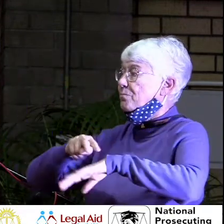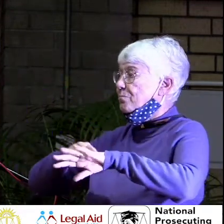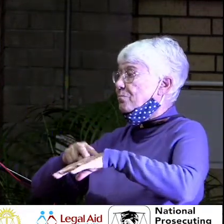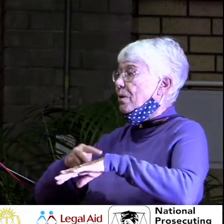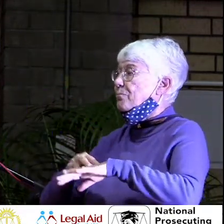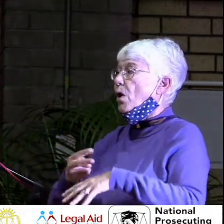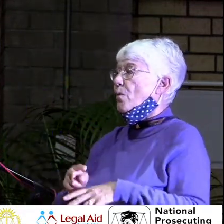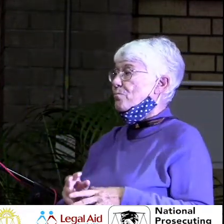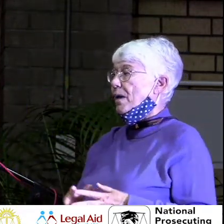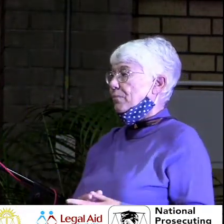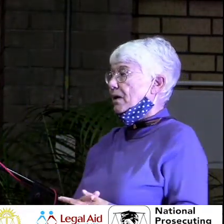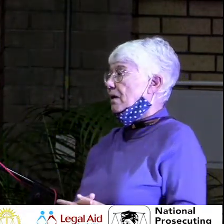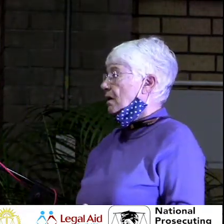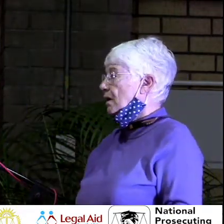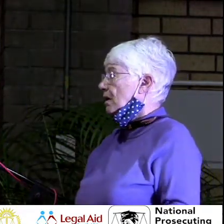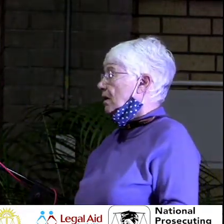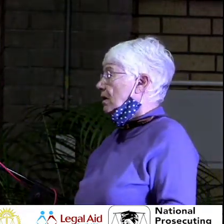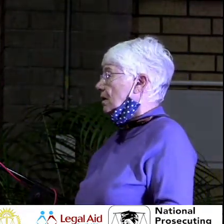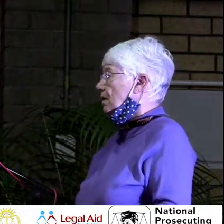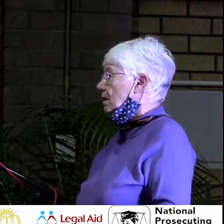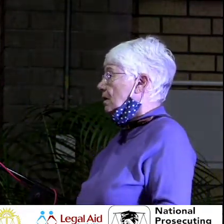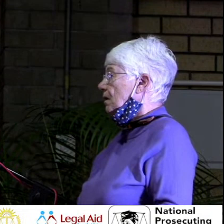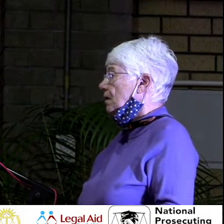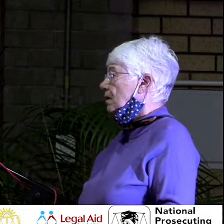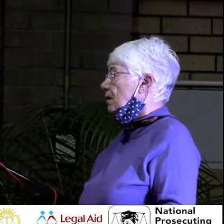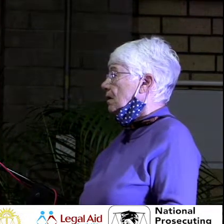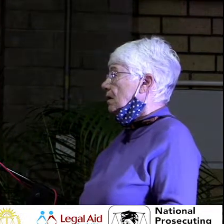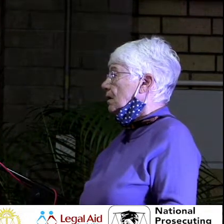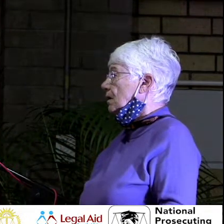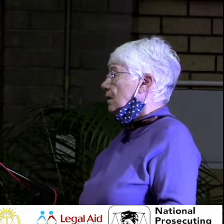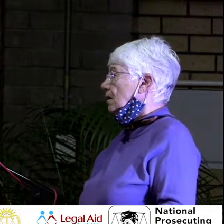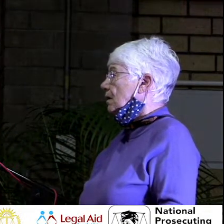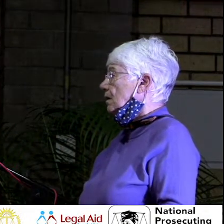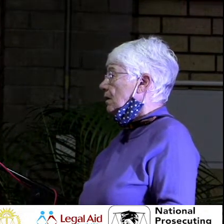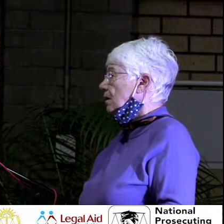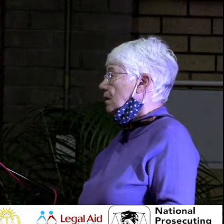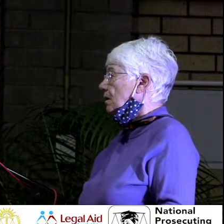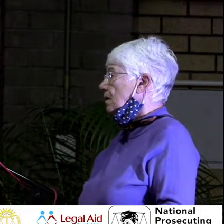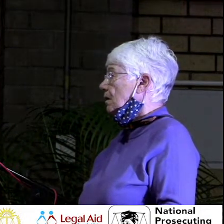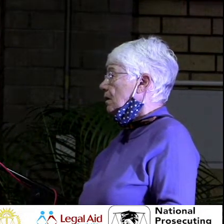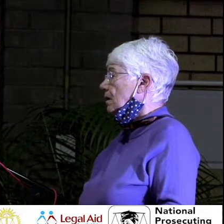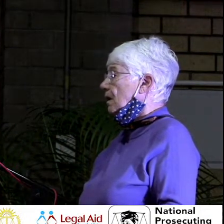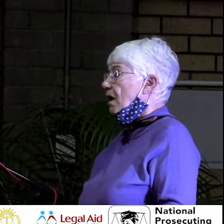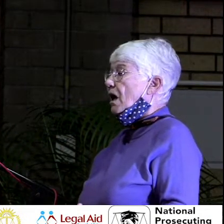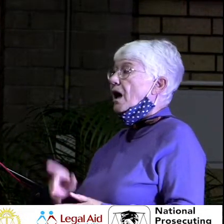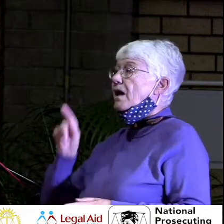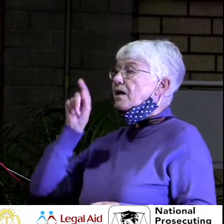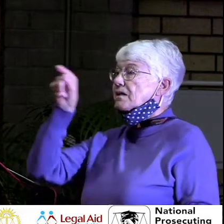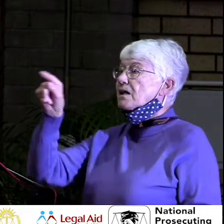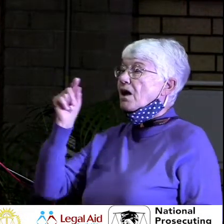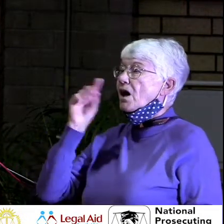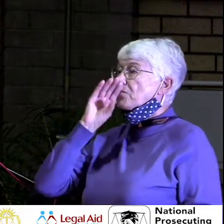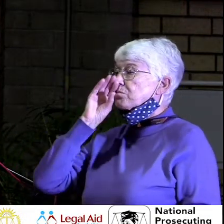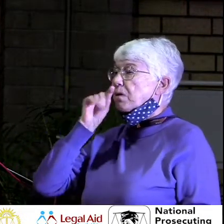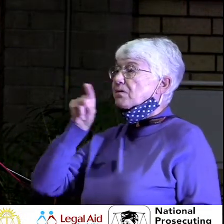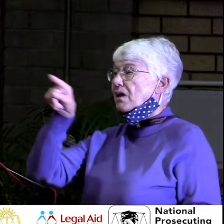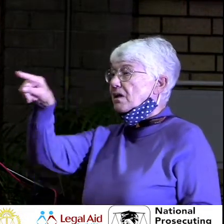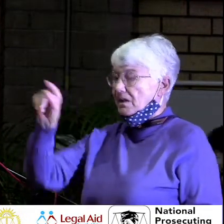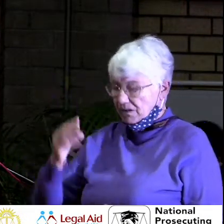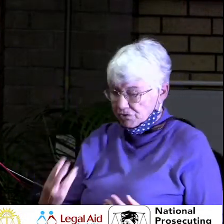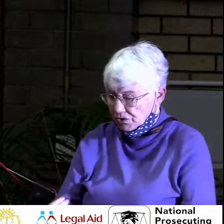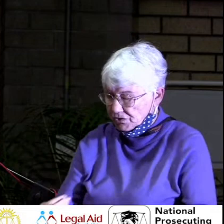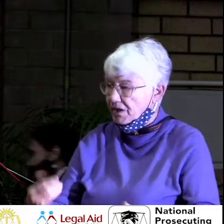around this. The issue with safety parents, we would